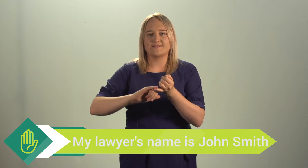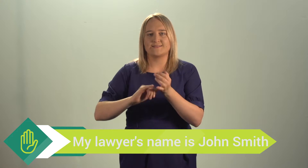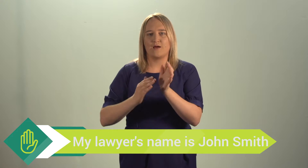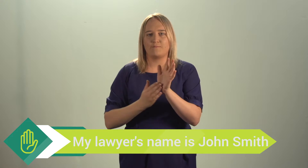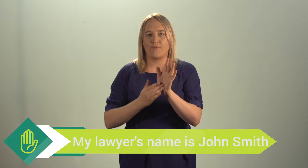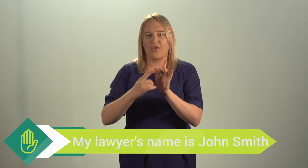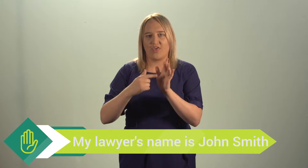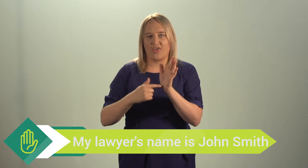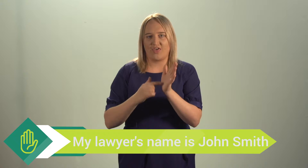Smith.